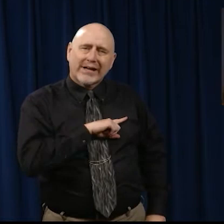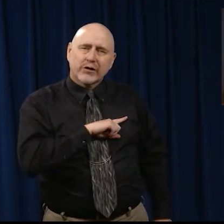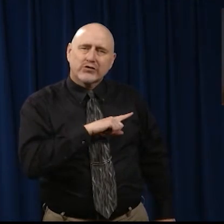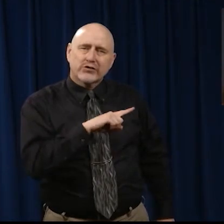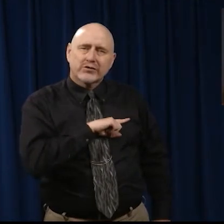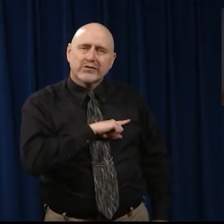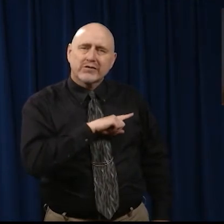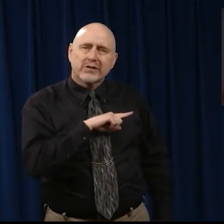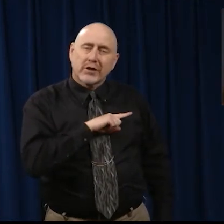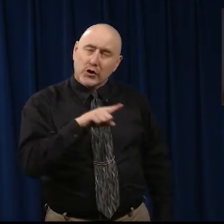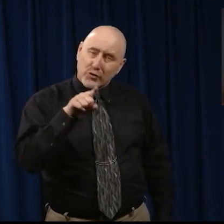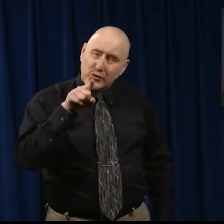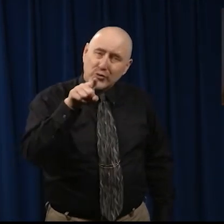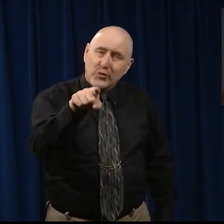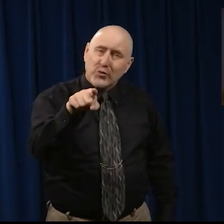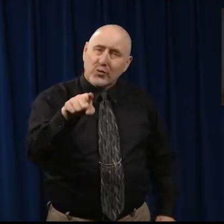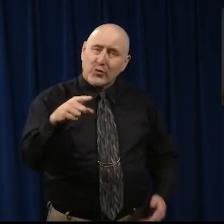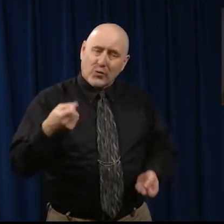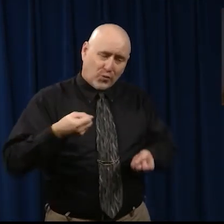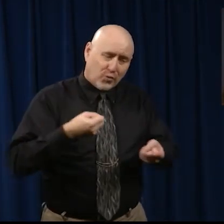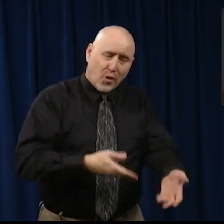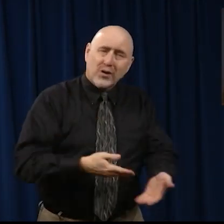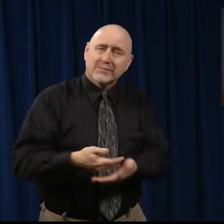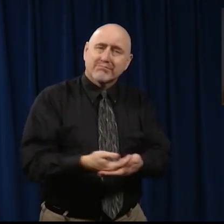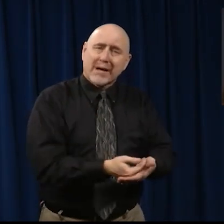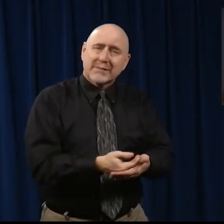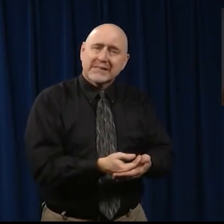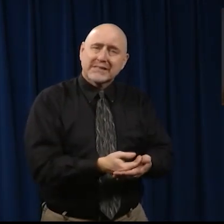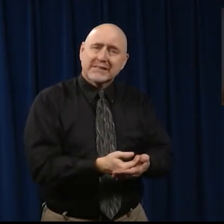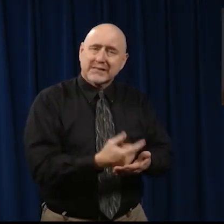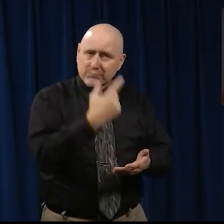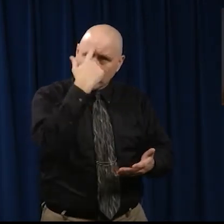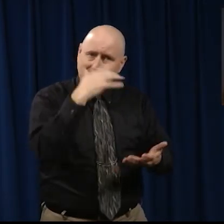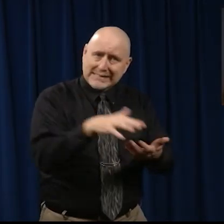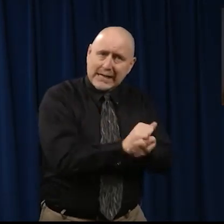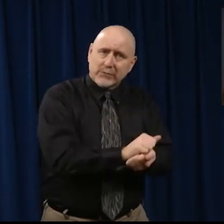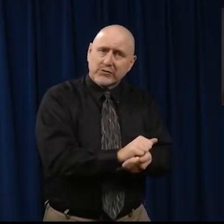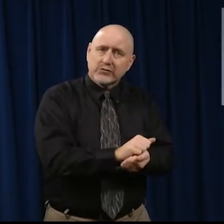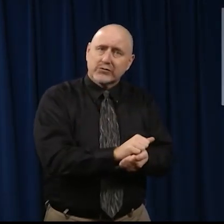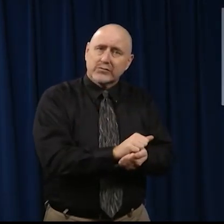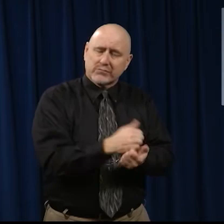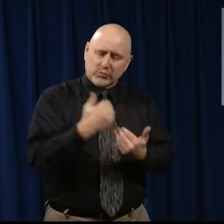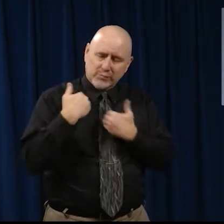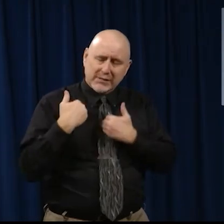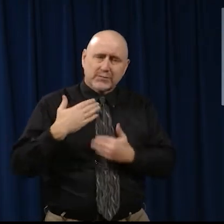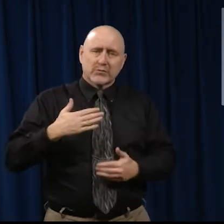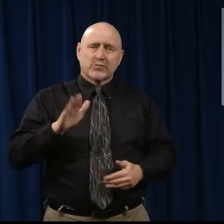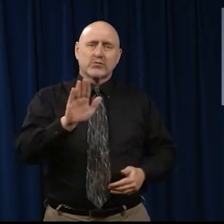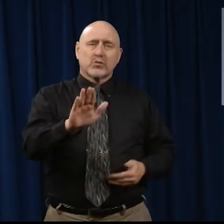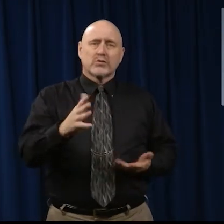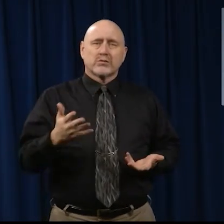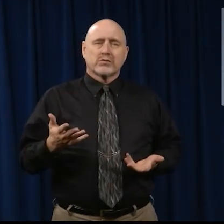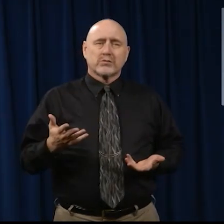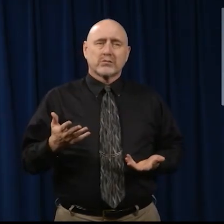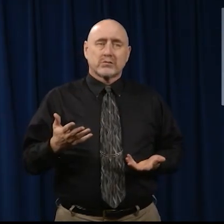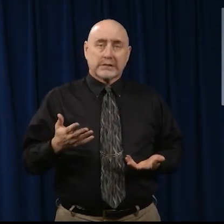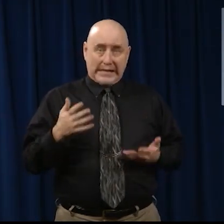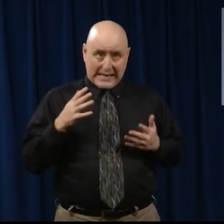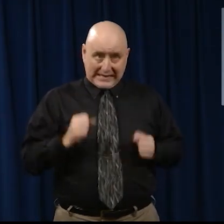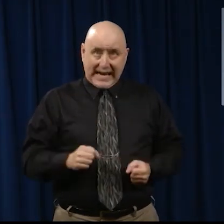Terrible guilt that you are responsible for that child's damage. Can